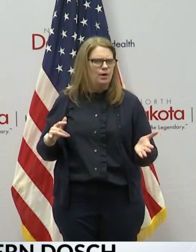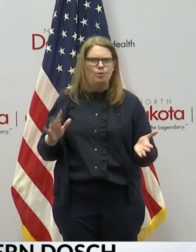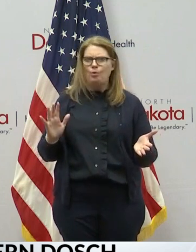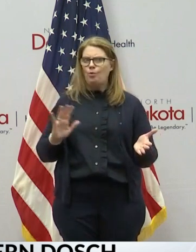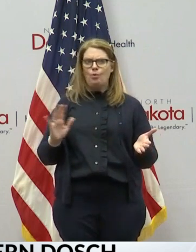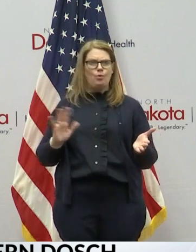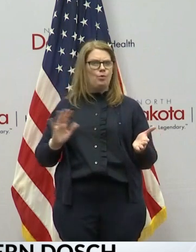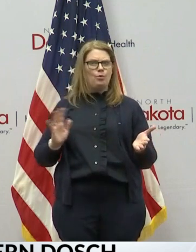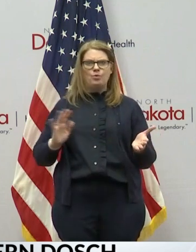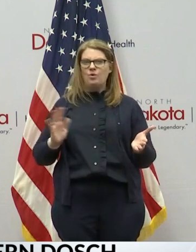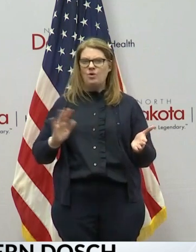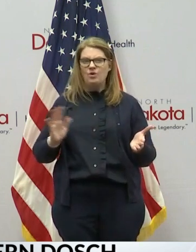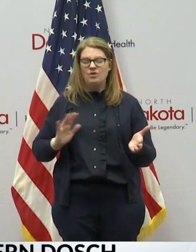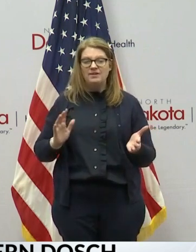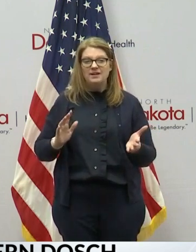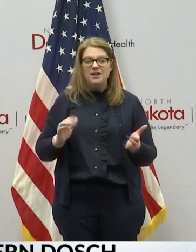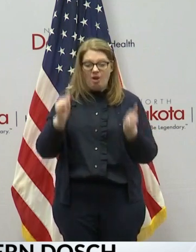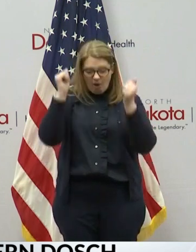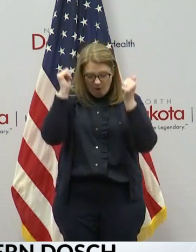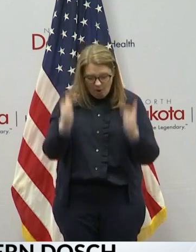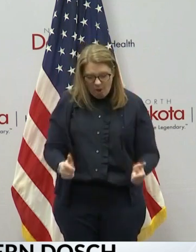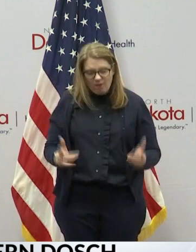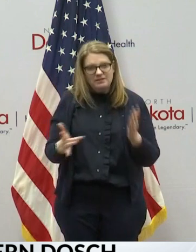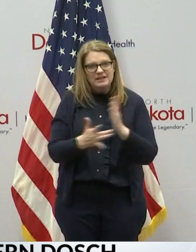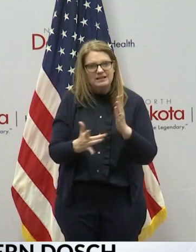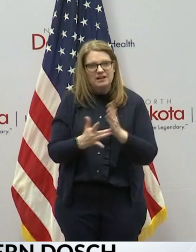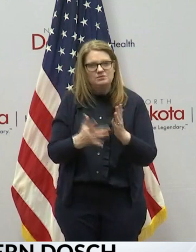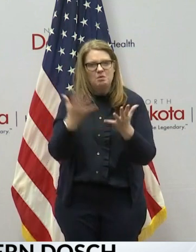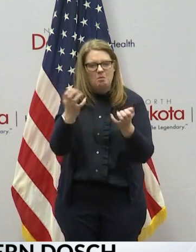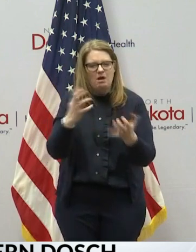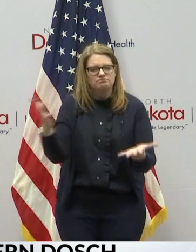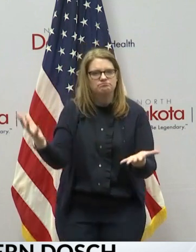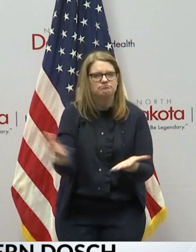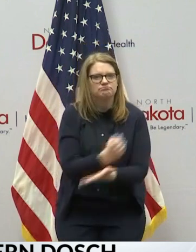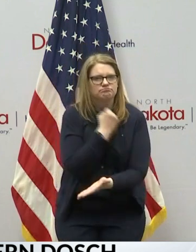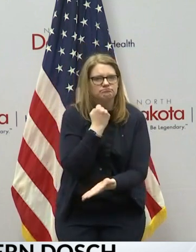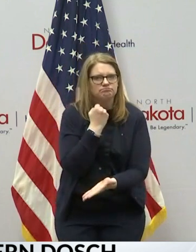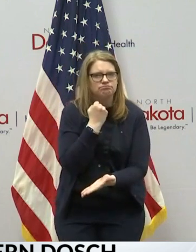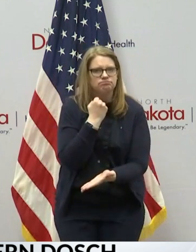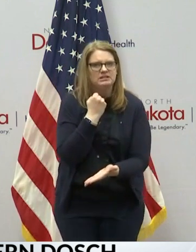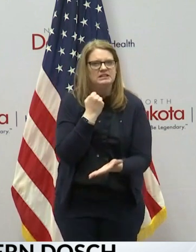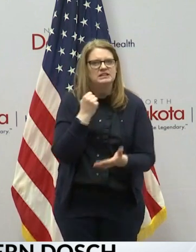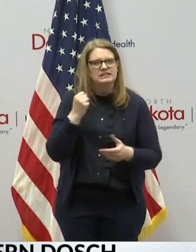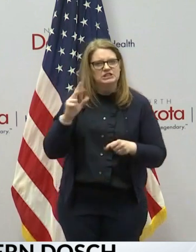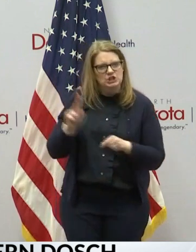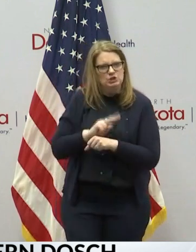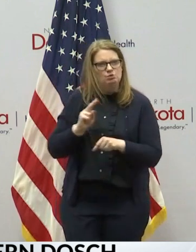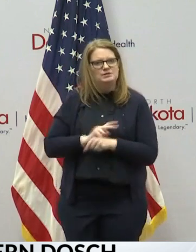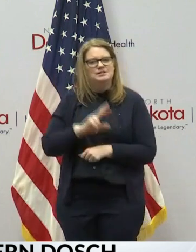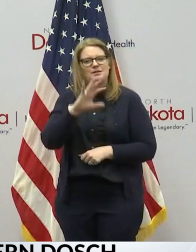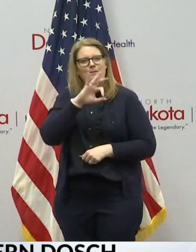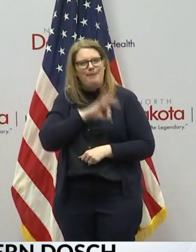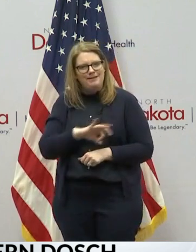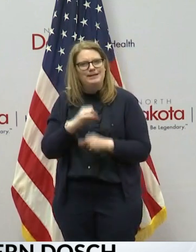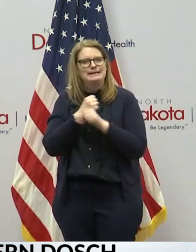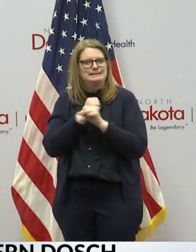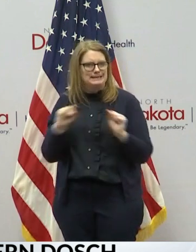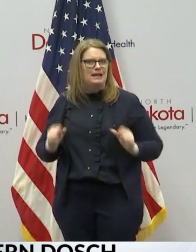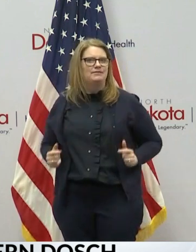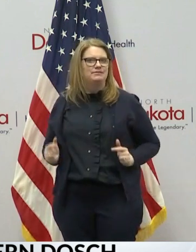of the bag to make sure we're gaining the data that we need to protect our citizens. It's that simple.